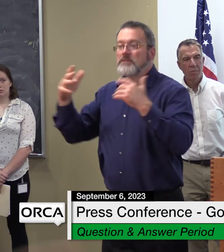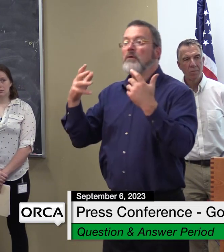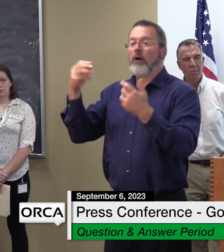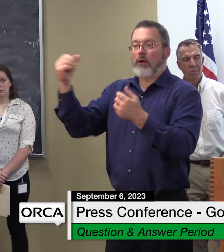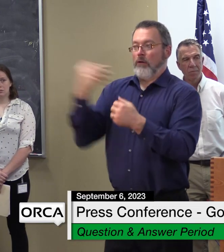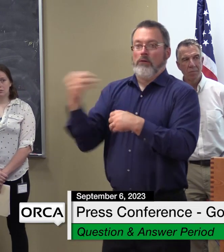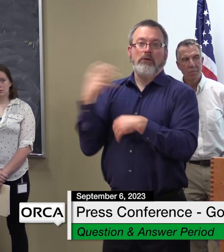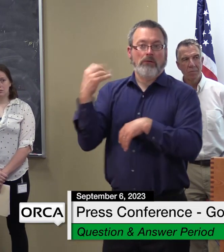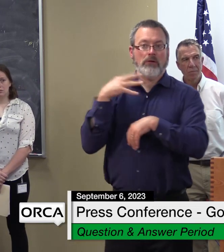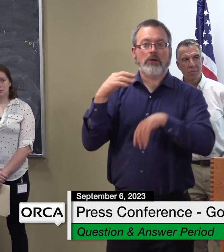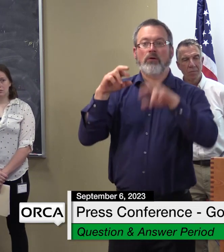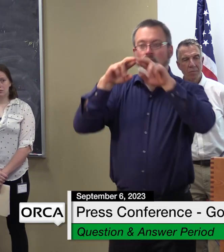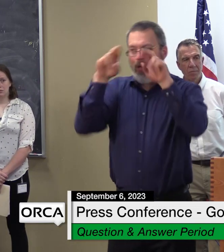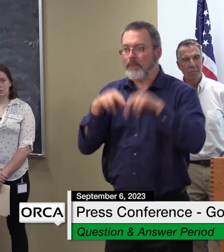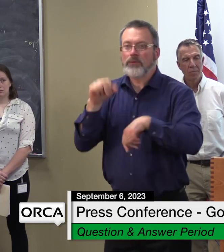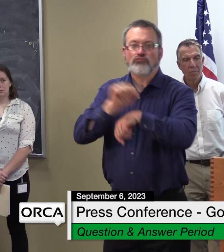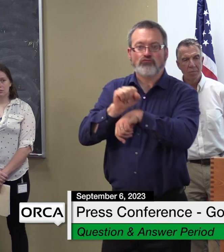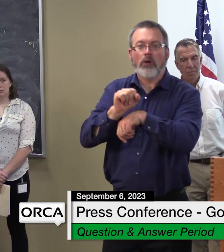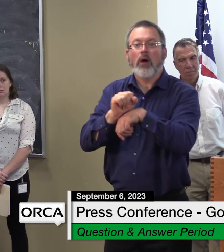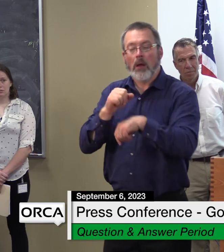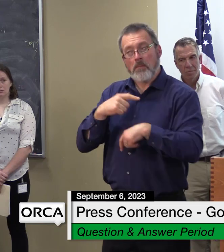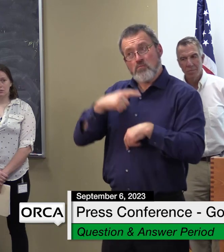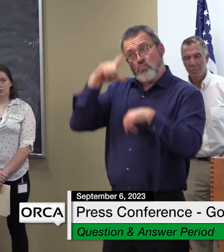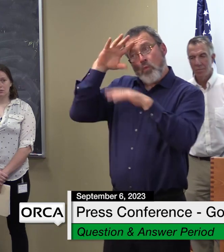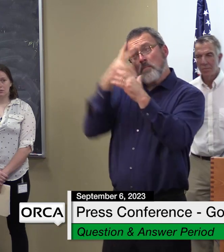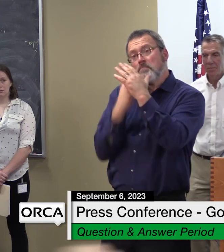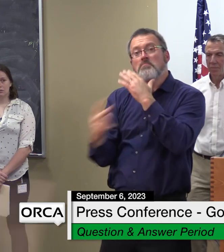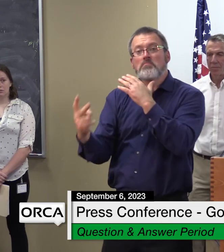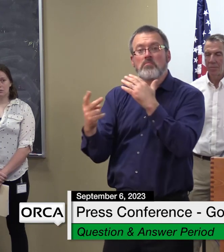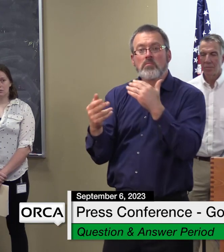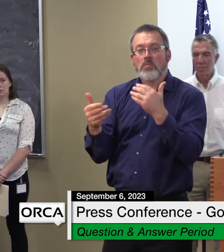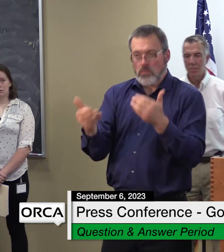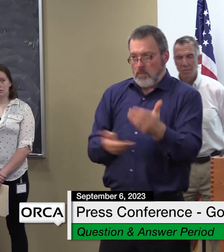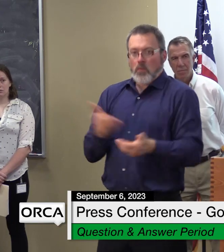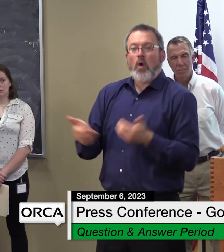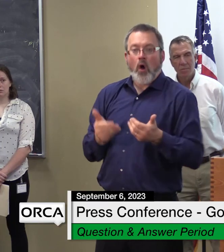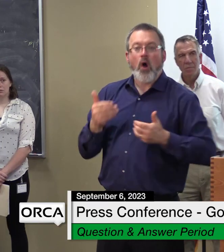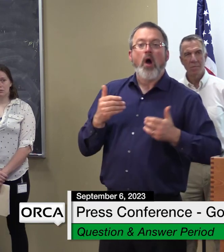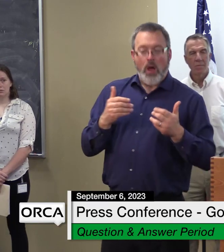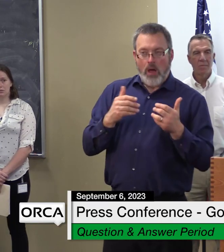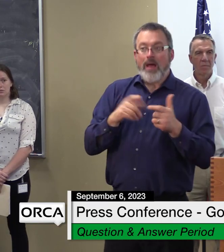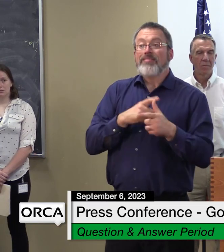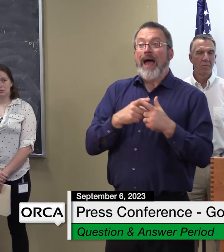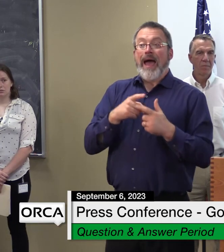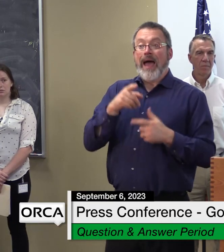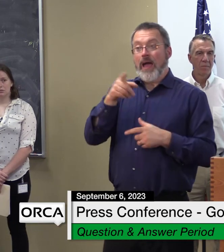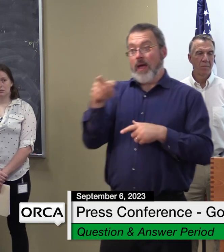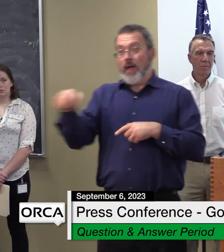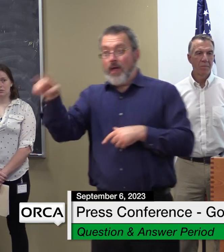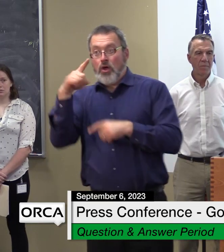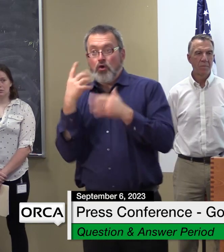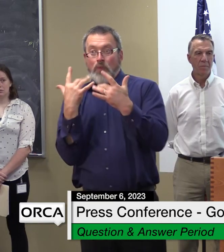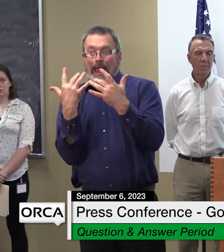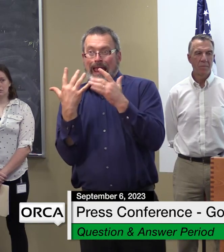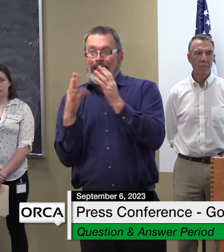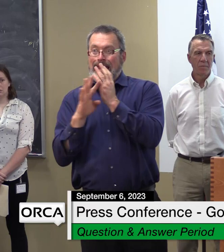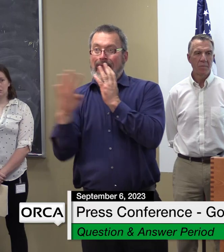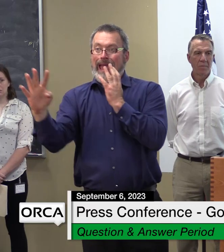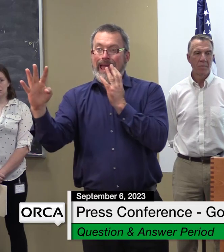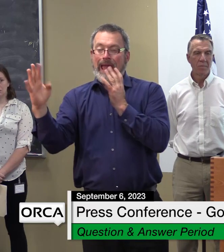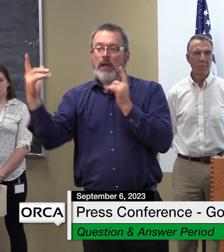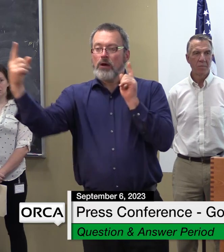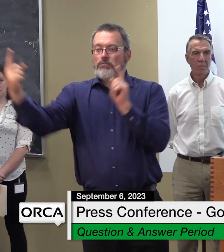are hopeful that that's coming back, you know, online and going to help with our wait lists. But part of our strategy is to bring